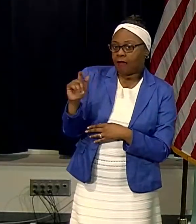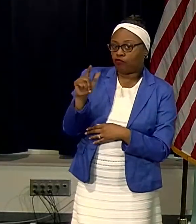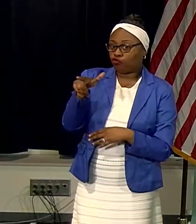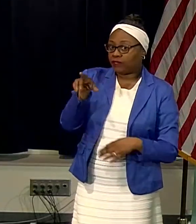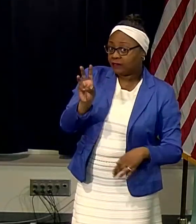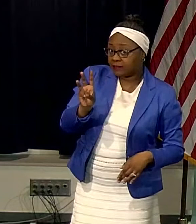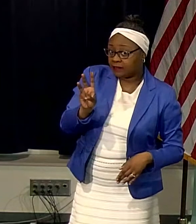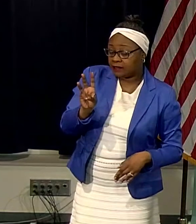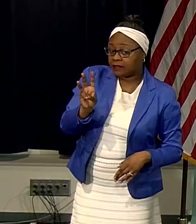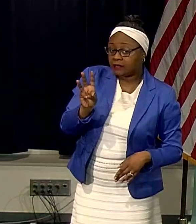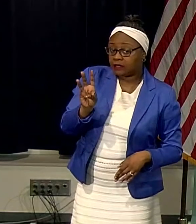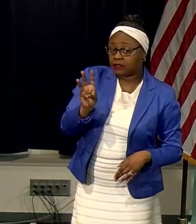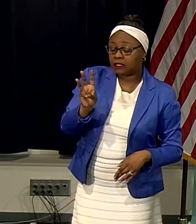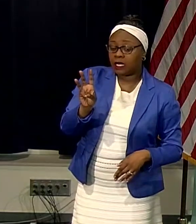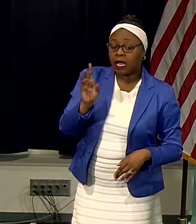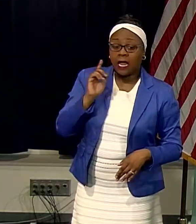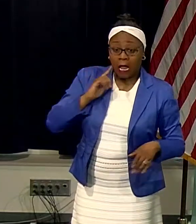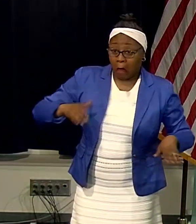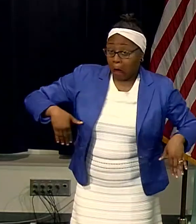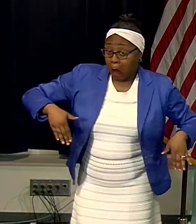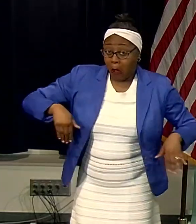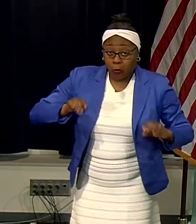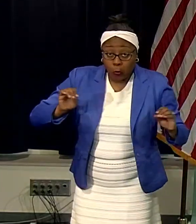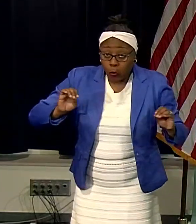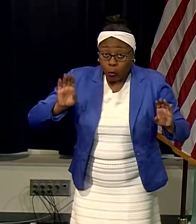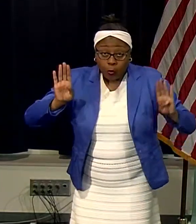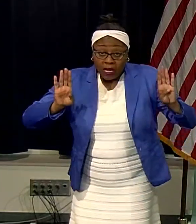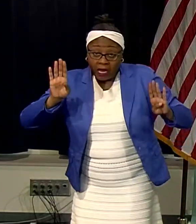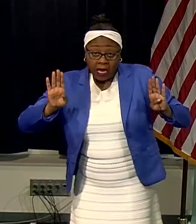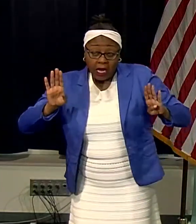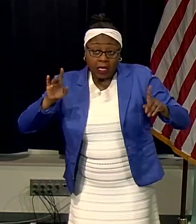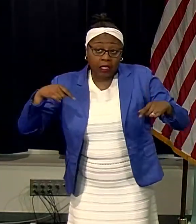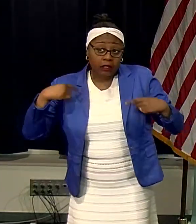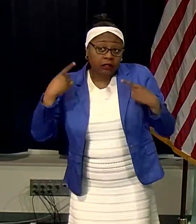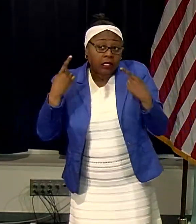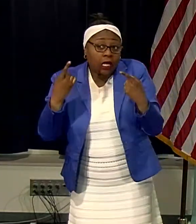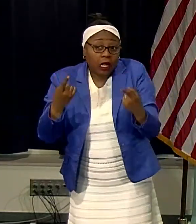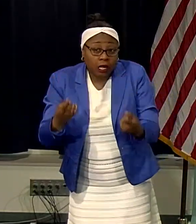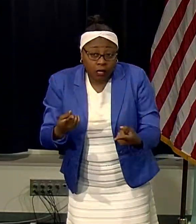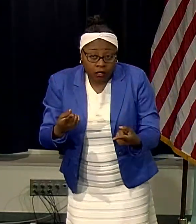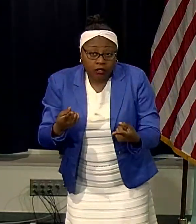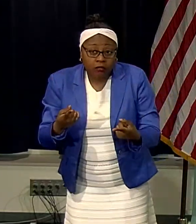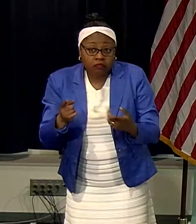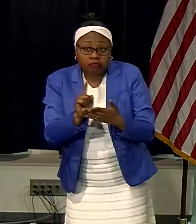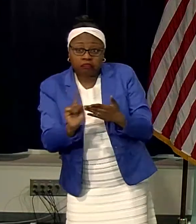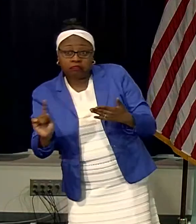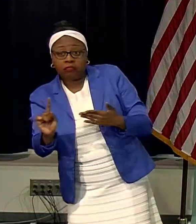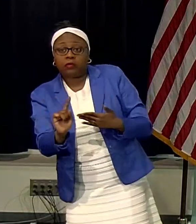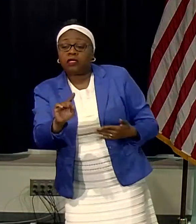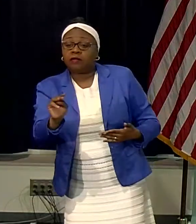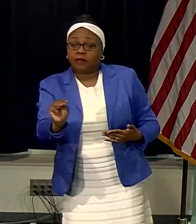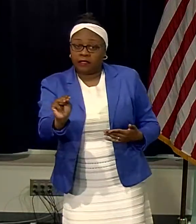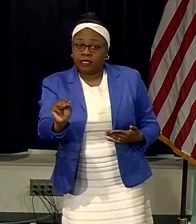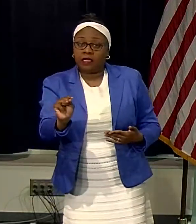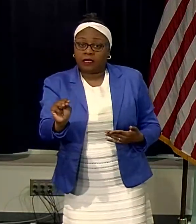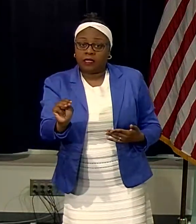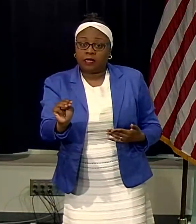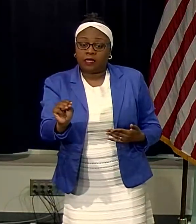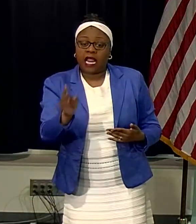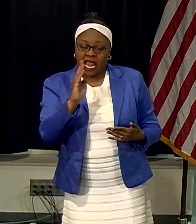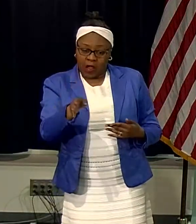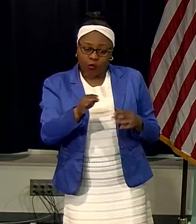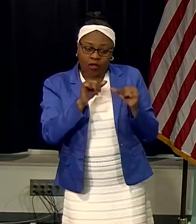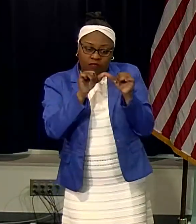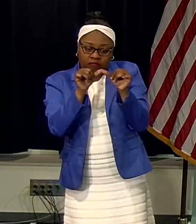and a bid is not placed on that house until, say, the following Monday, that process will go for 72